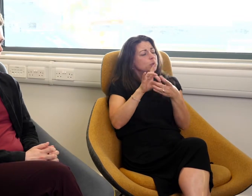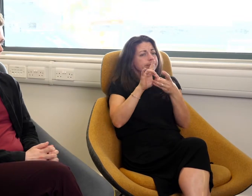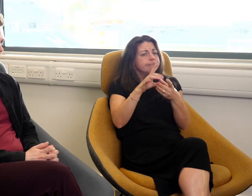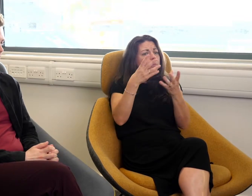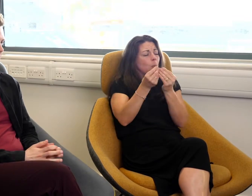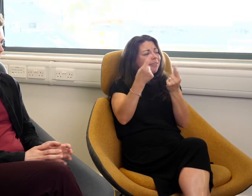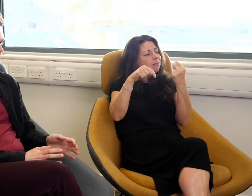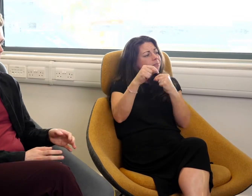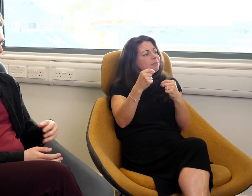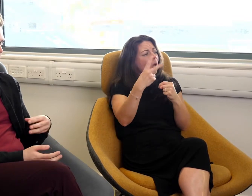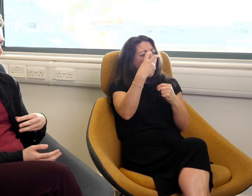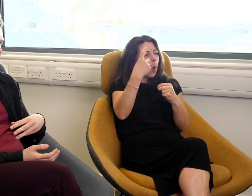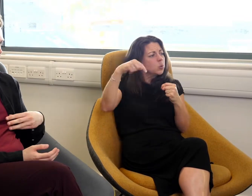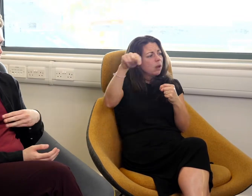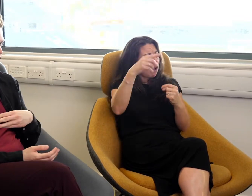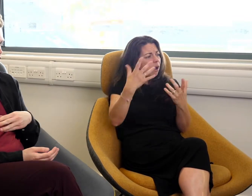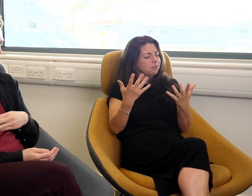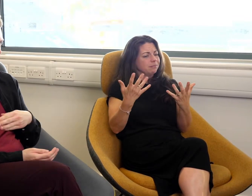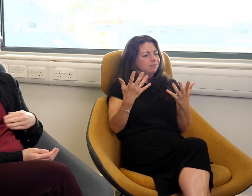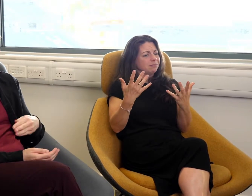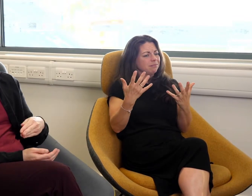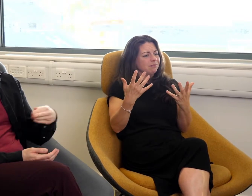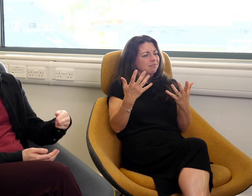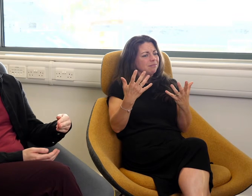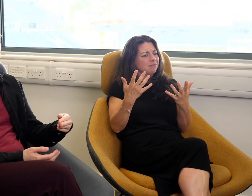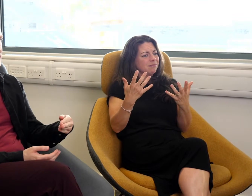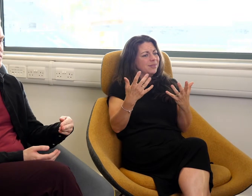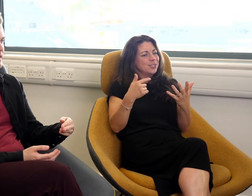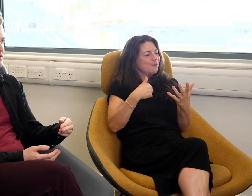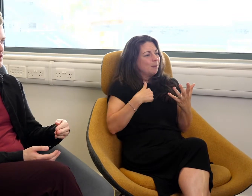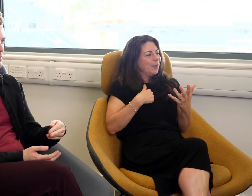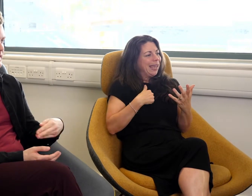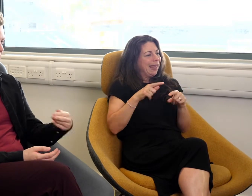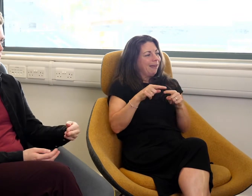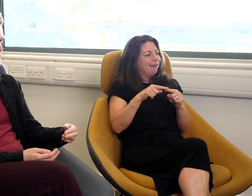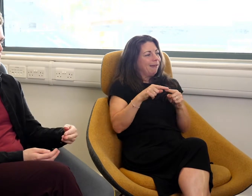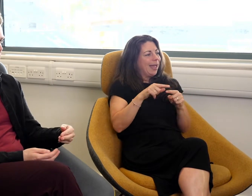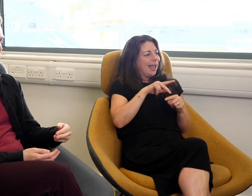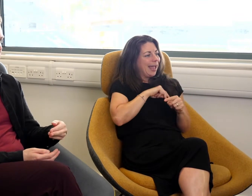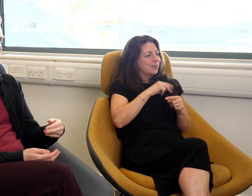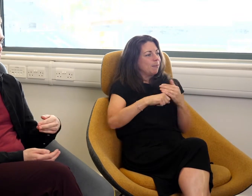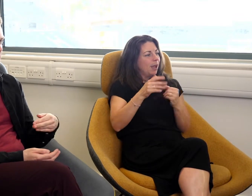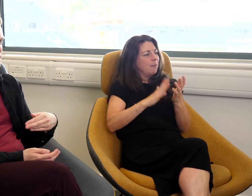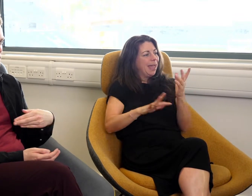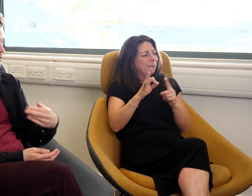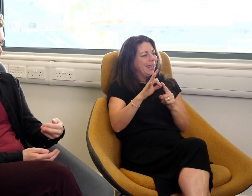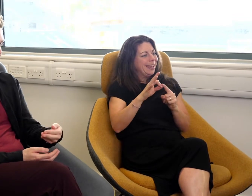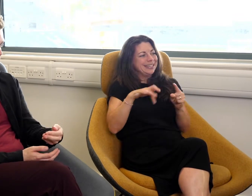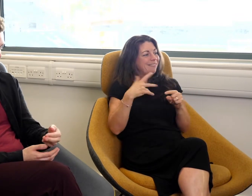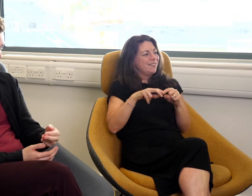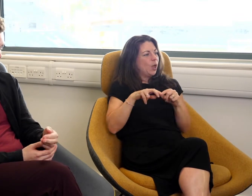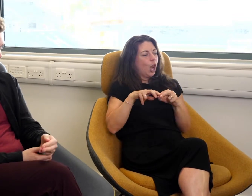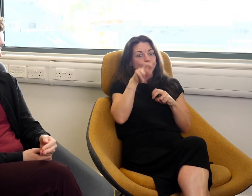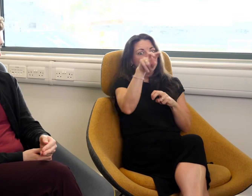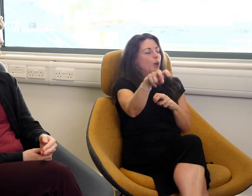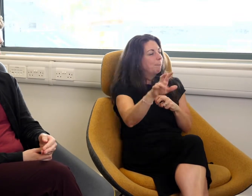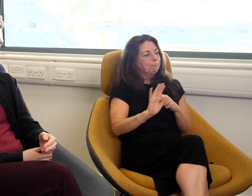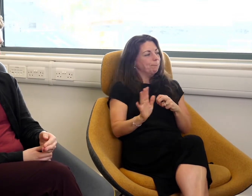I think I never really felt too big of a jump when I then went into being a councillor, or indeed when I came into Parliament from